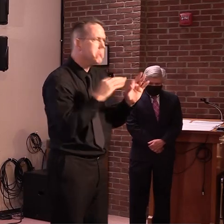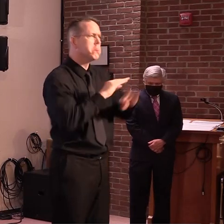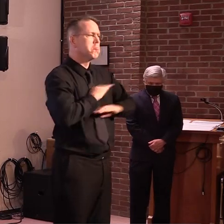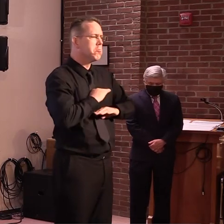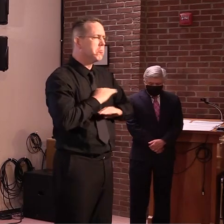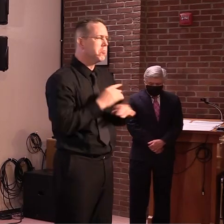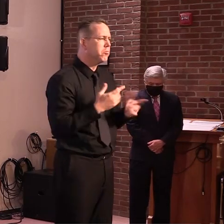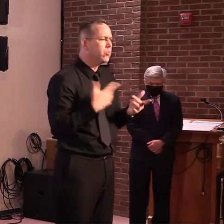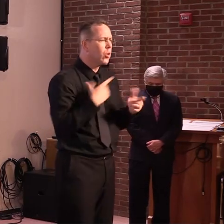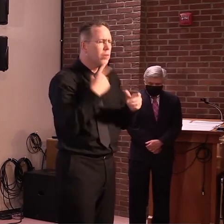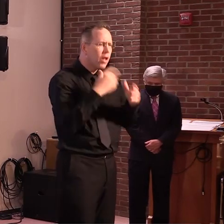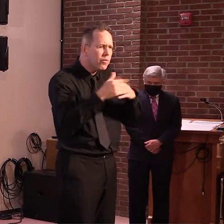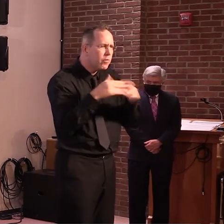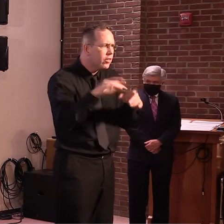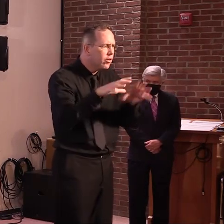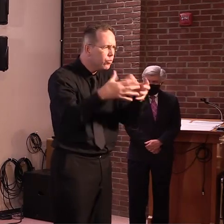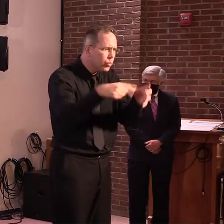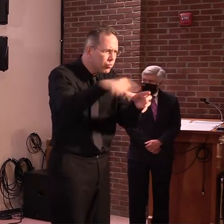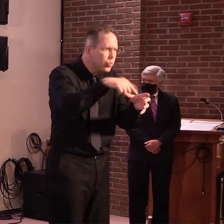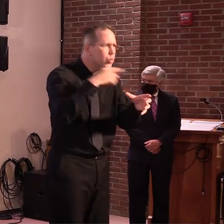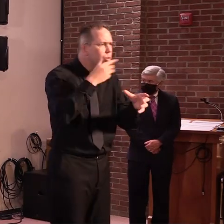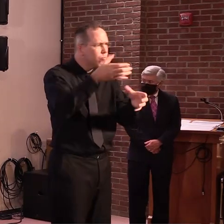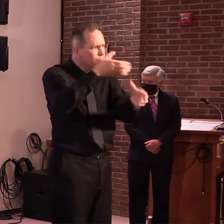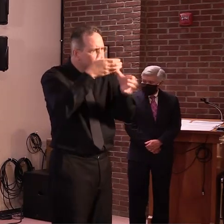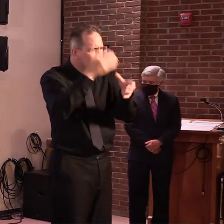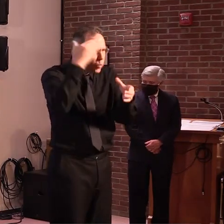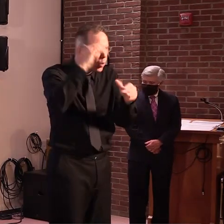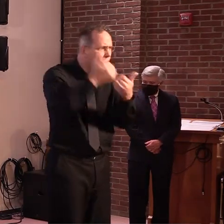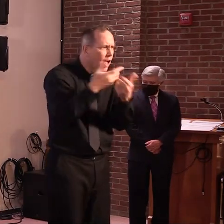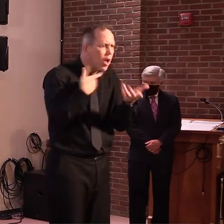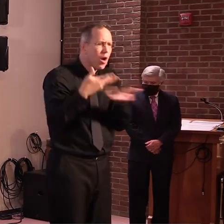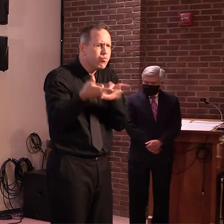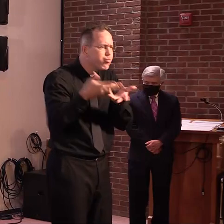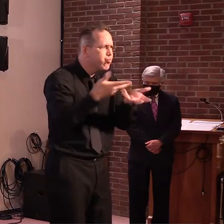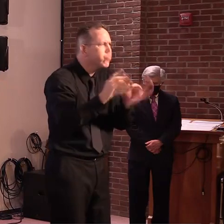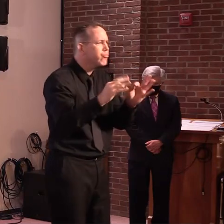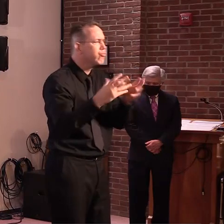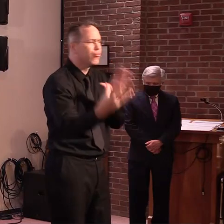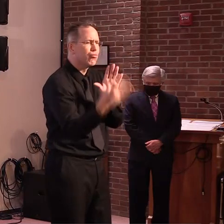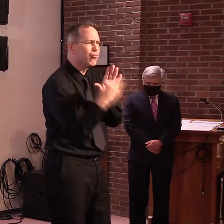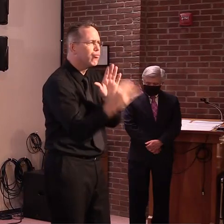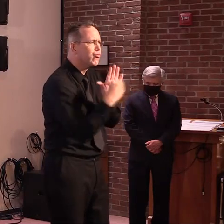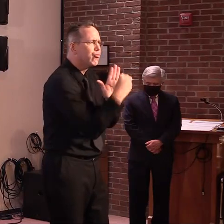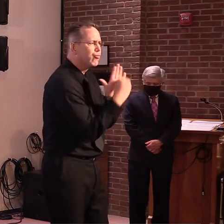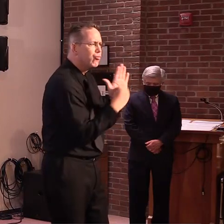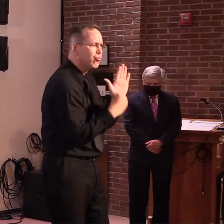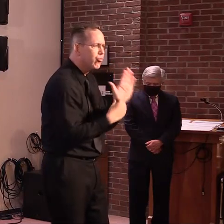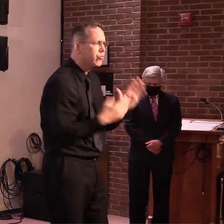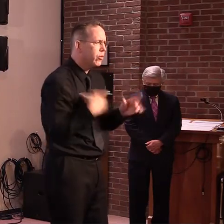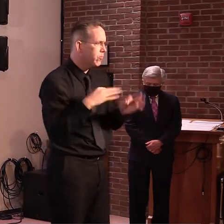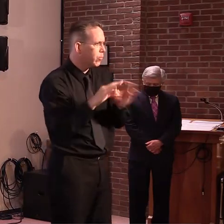in a safe manner. I didn't know if Secretary French needed to add anything, but I'll. Thank you.